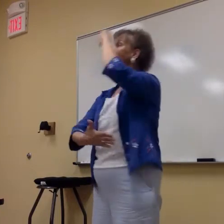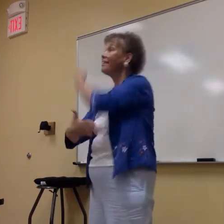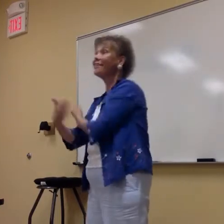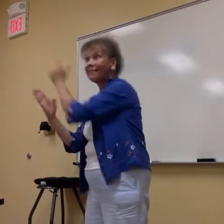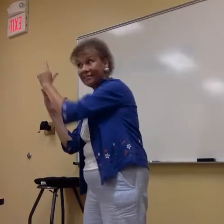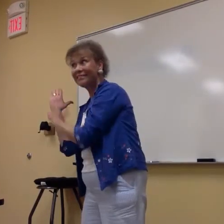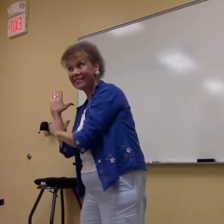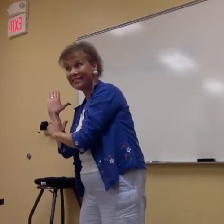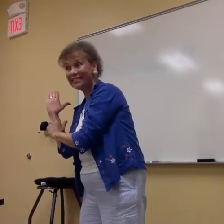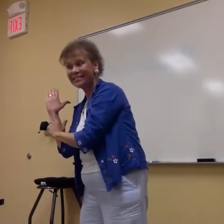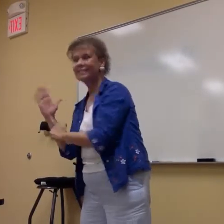Son-in-law. Daughter-in-law.